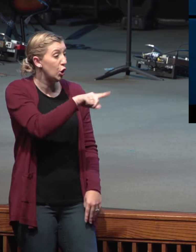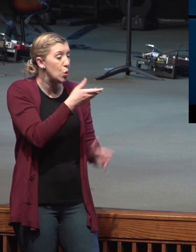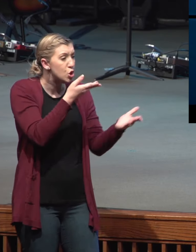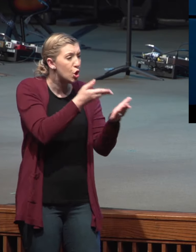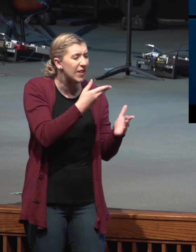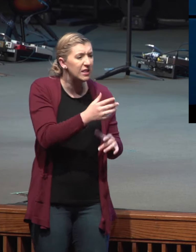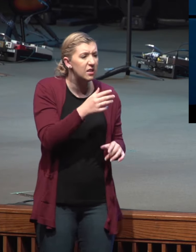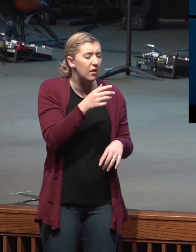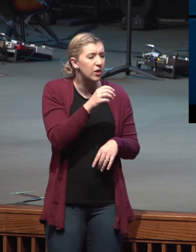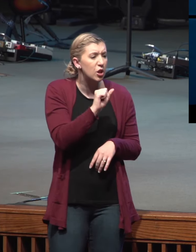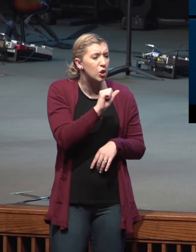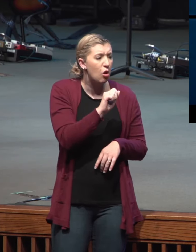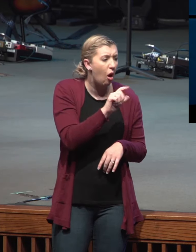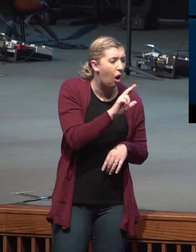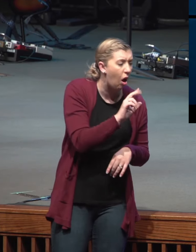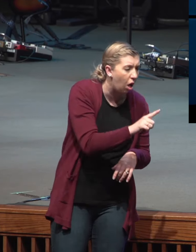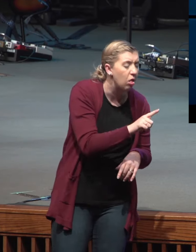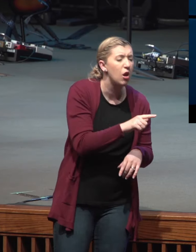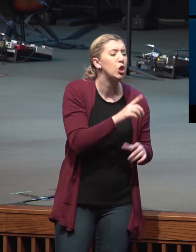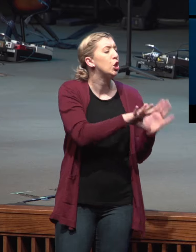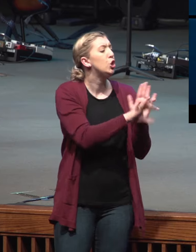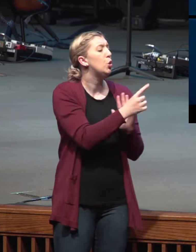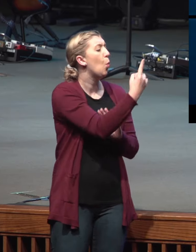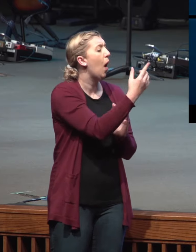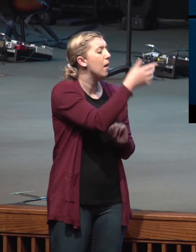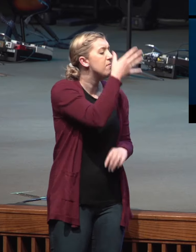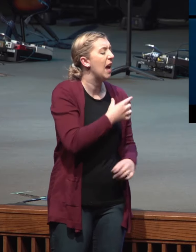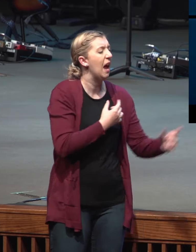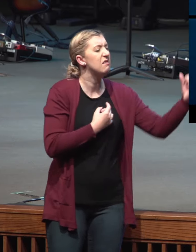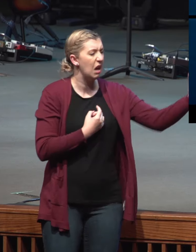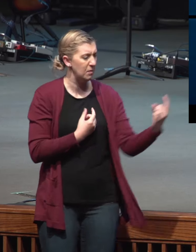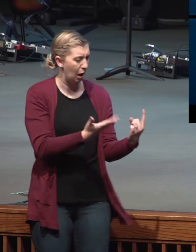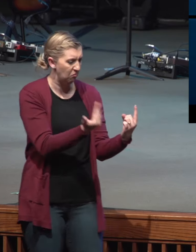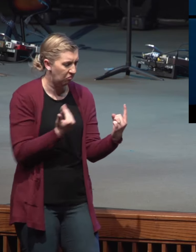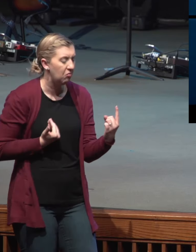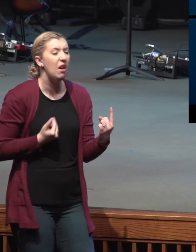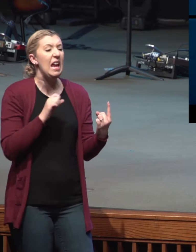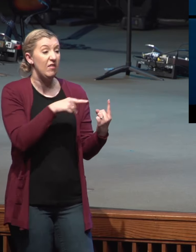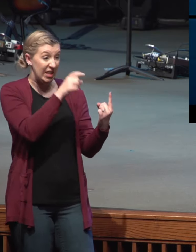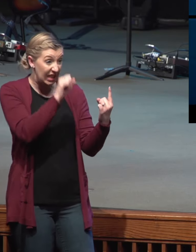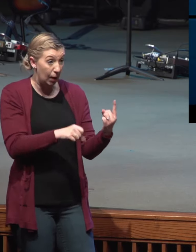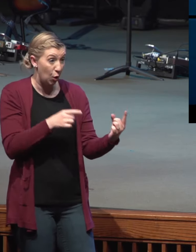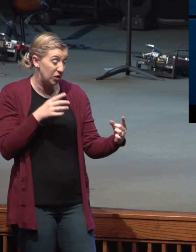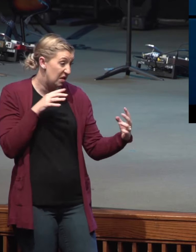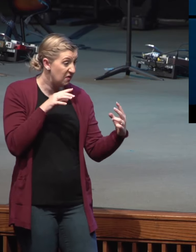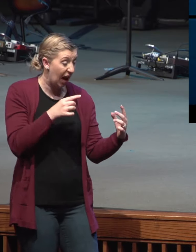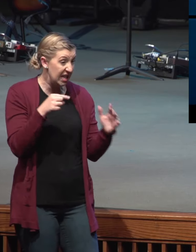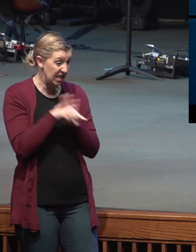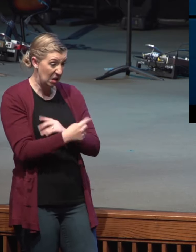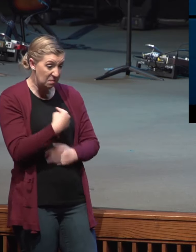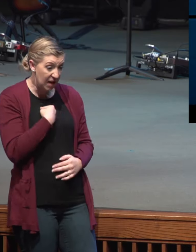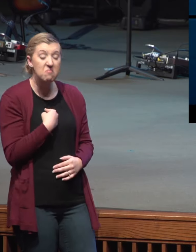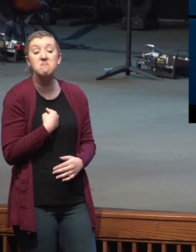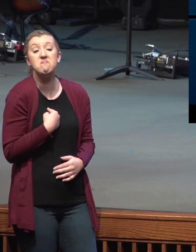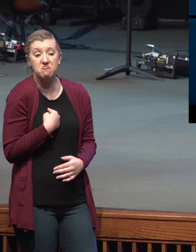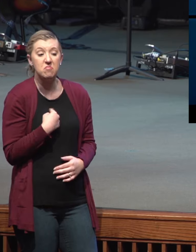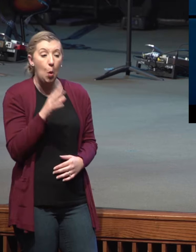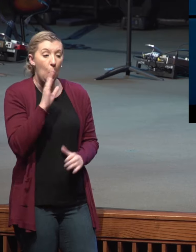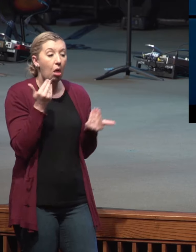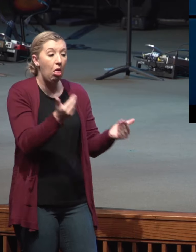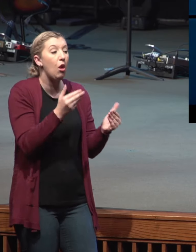of Saul? Choose a man for yourselves and let him come down to me. If he is able to fight with me and kill me, then we will be